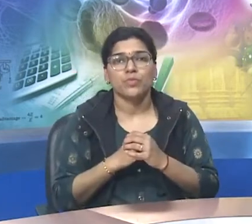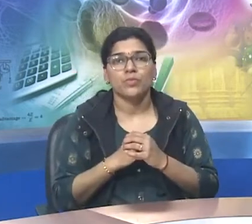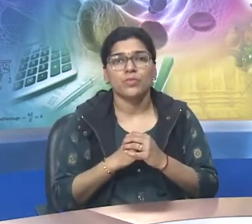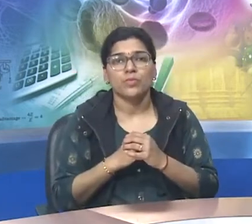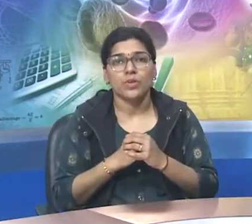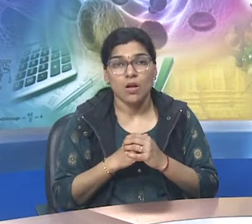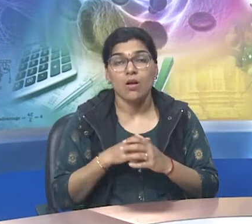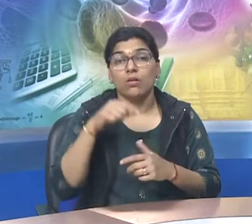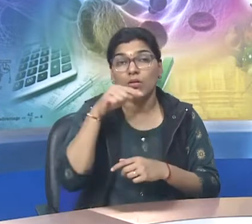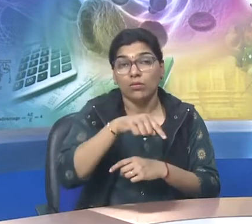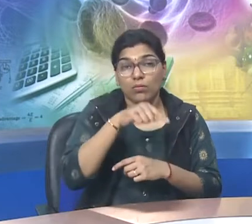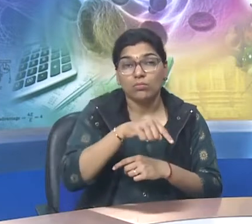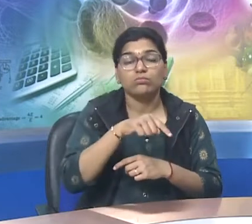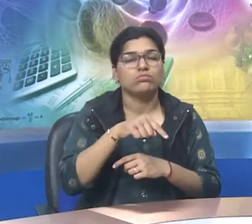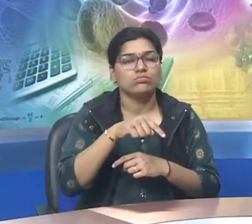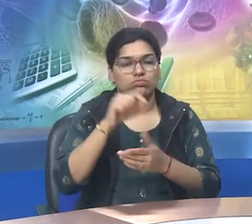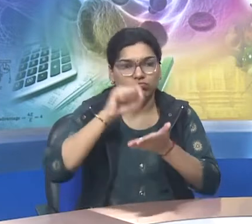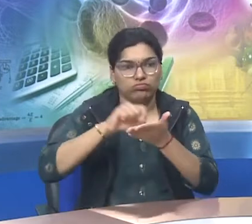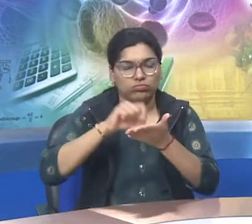this poem first time